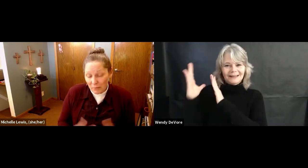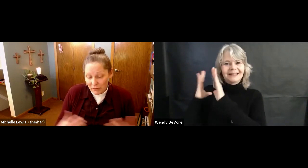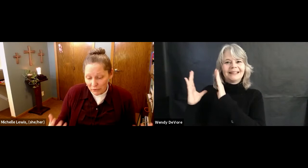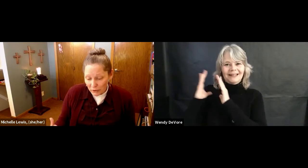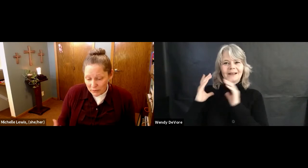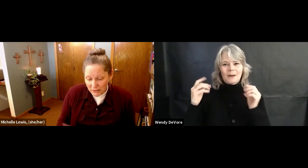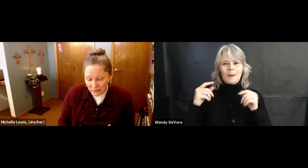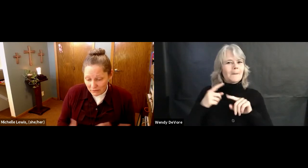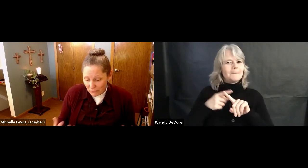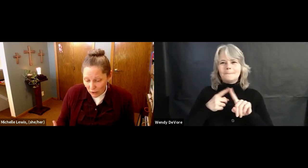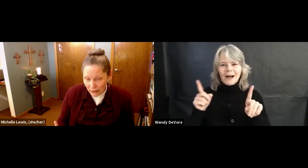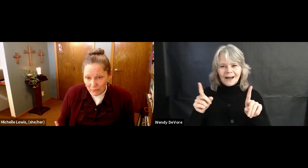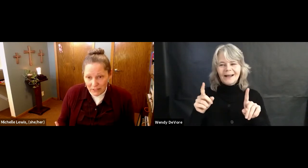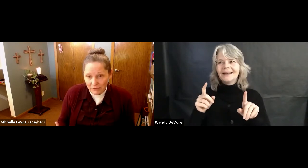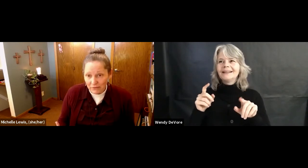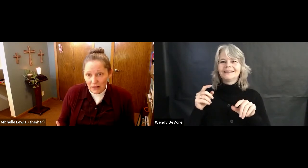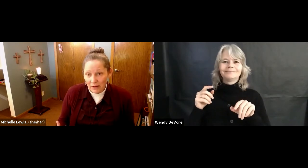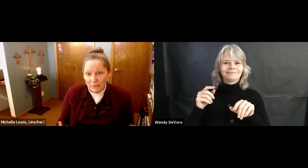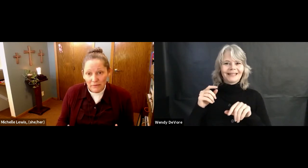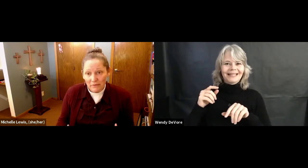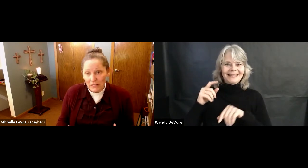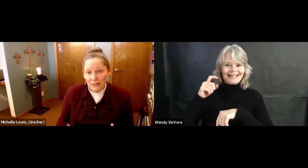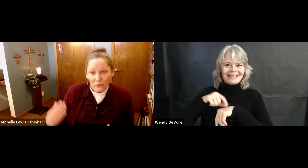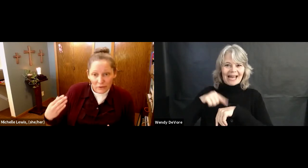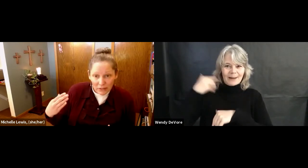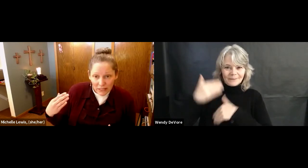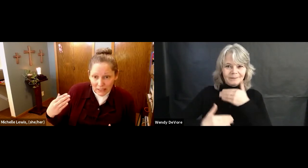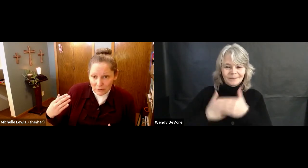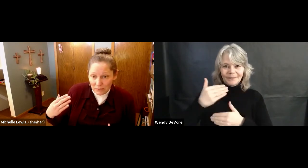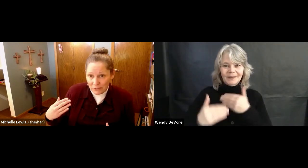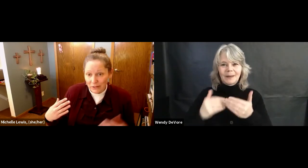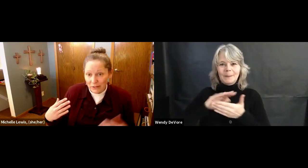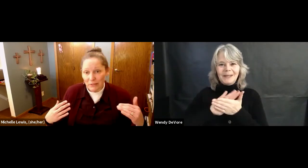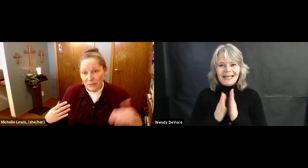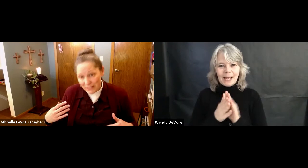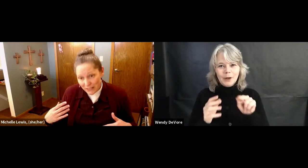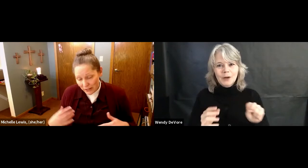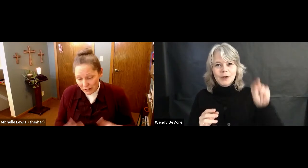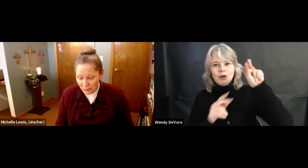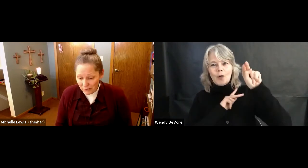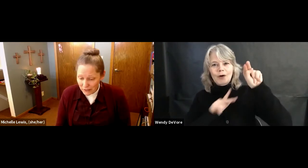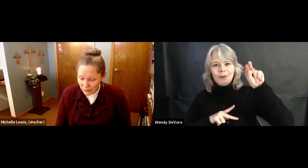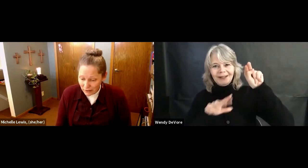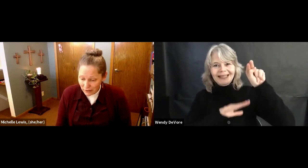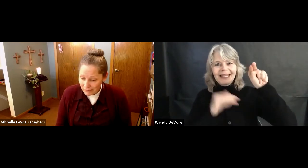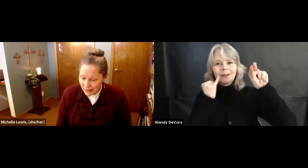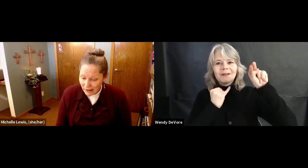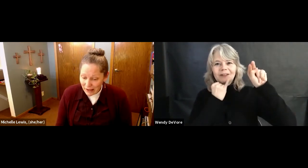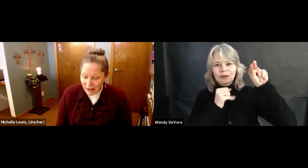a couple of groups formed, some in the northern kingdom of Israel and some in the southern kingdom of